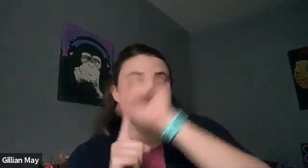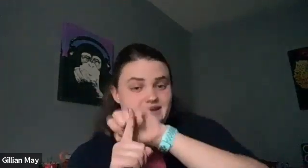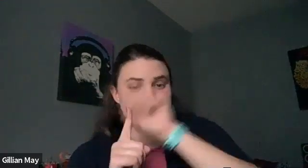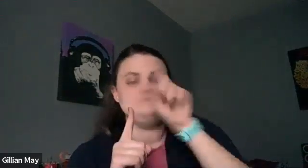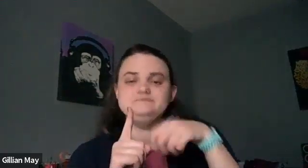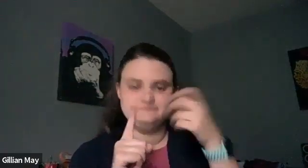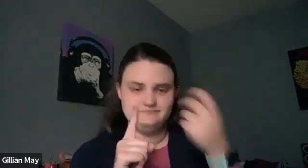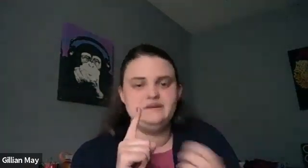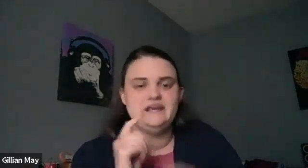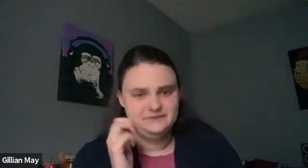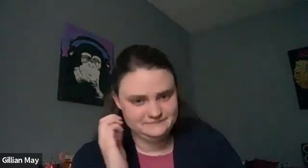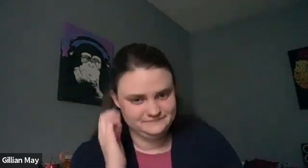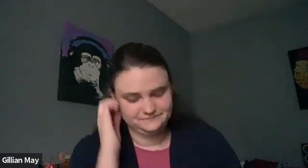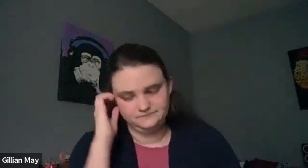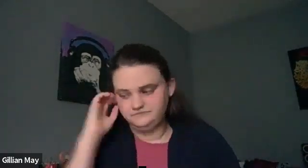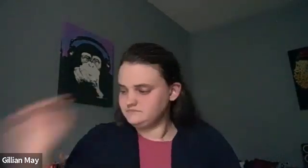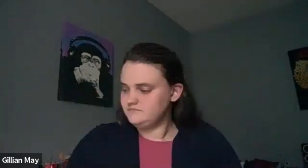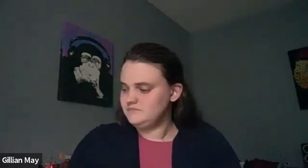banana. And